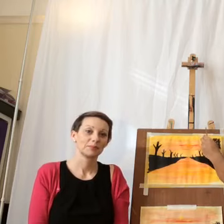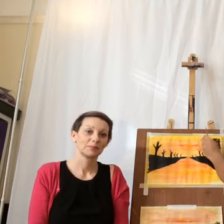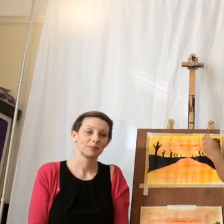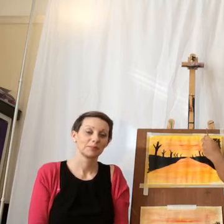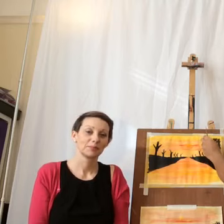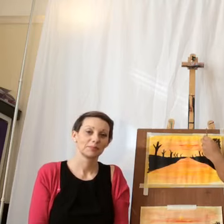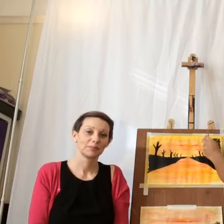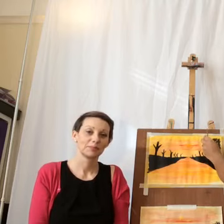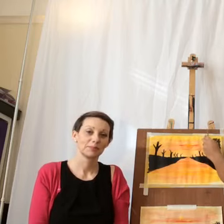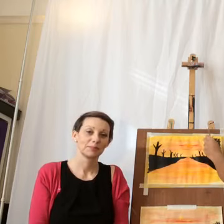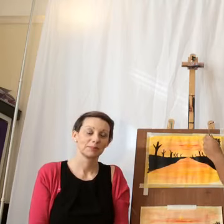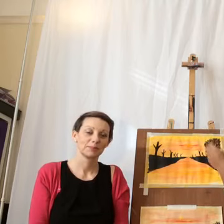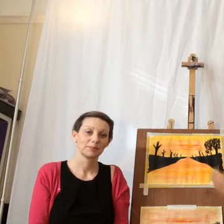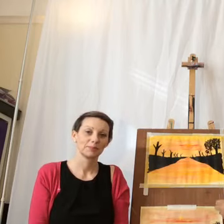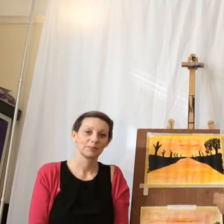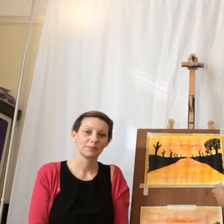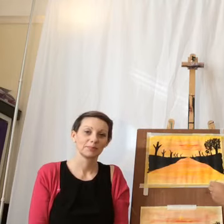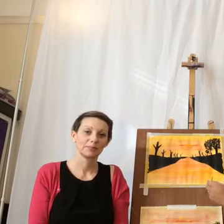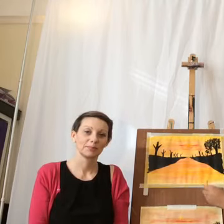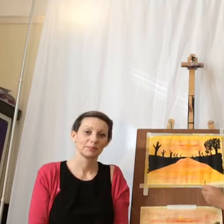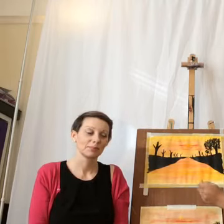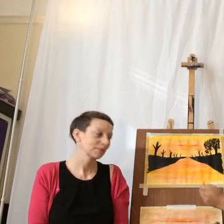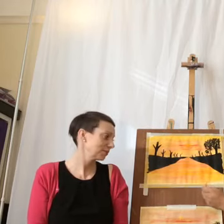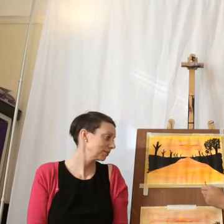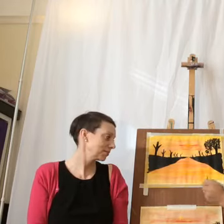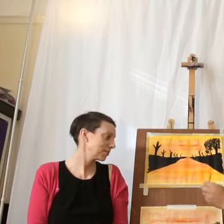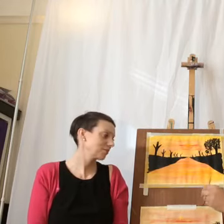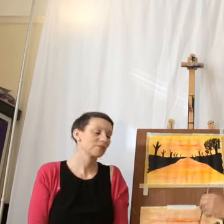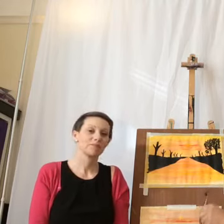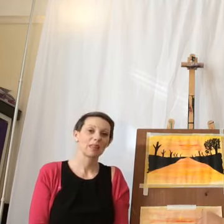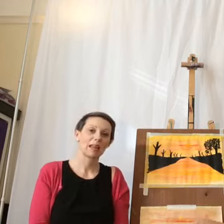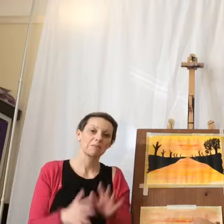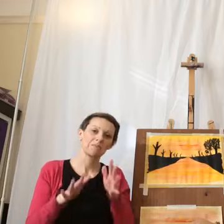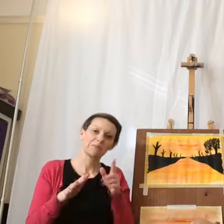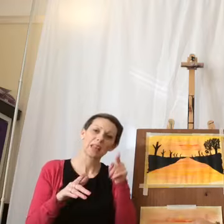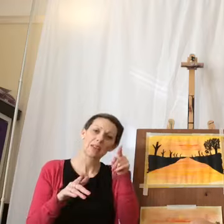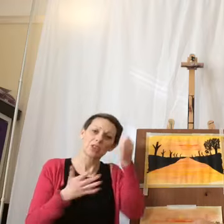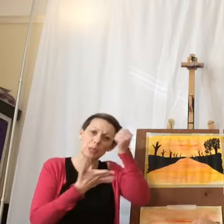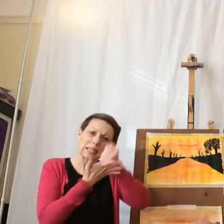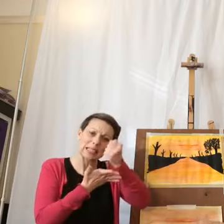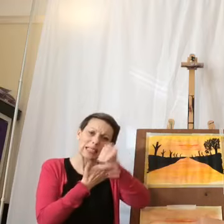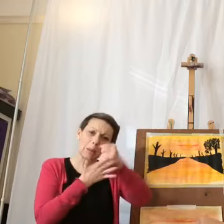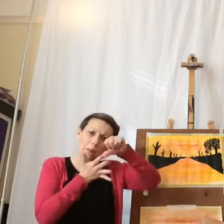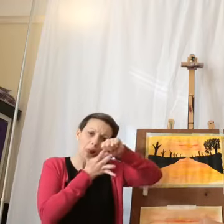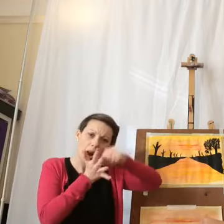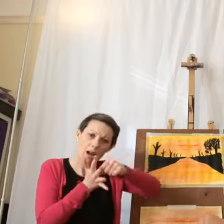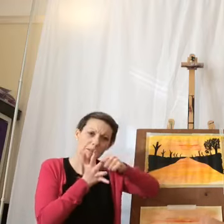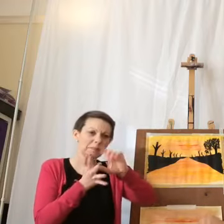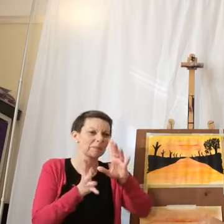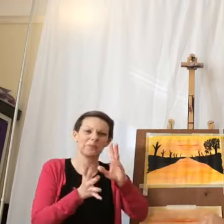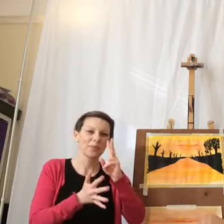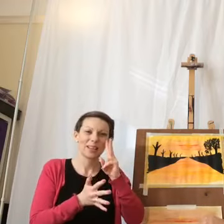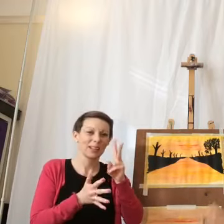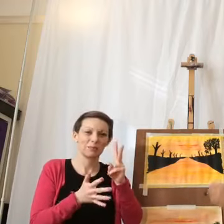If you do it too hard, you get like big black blobs.